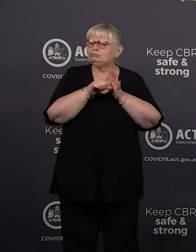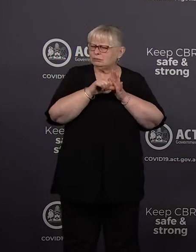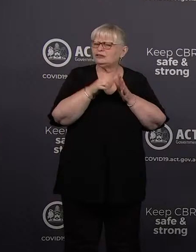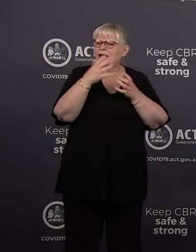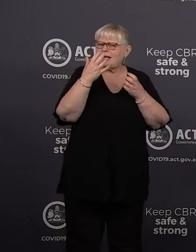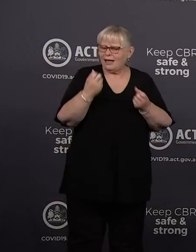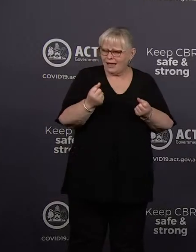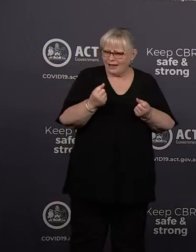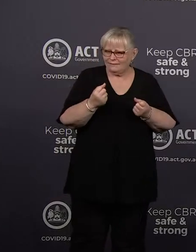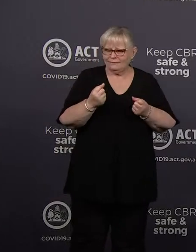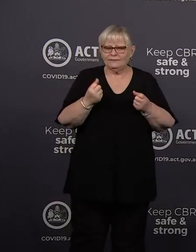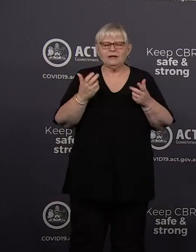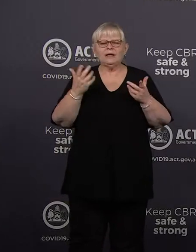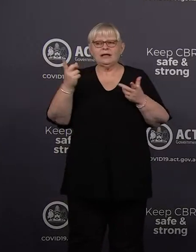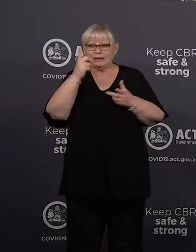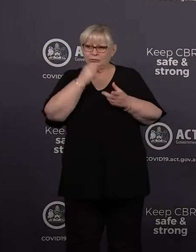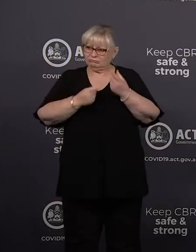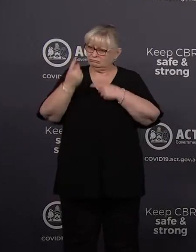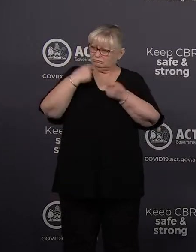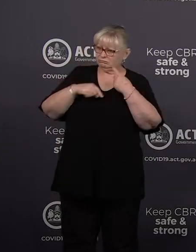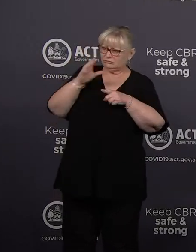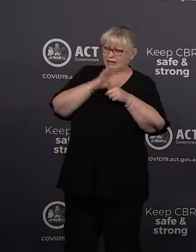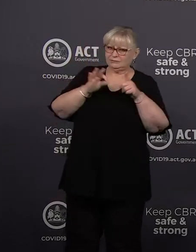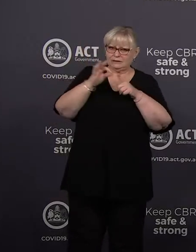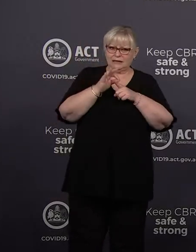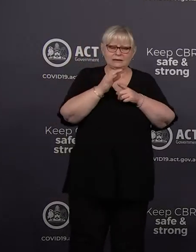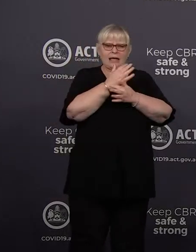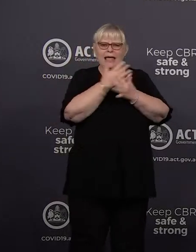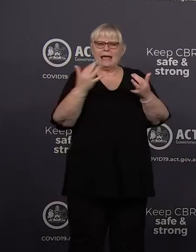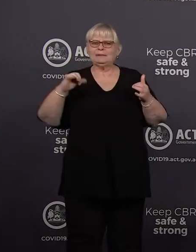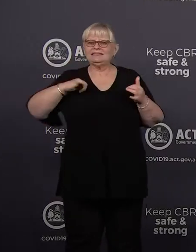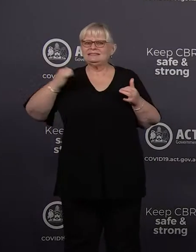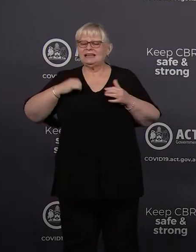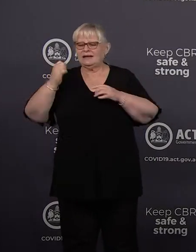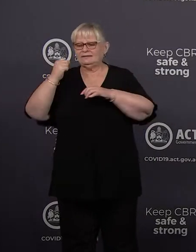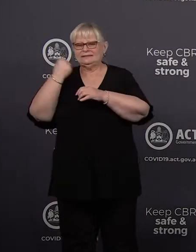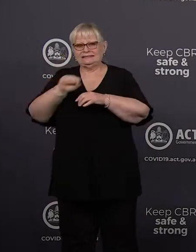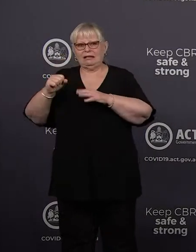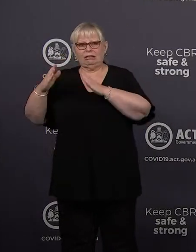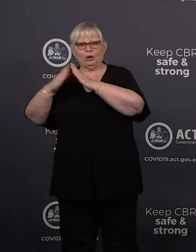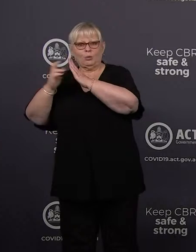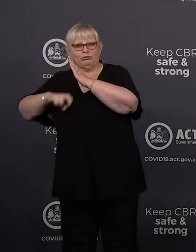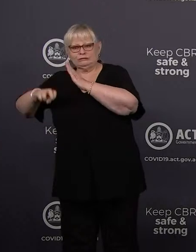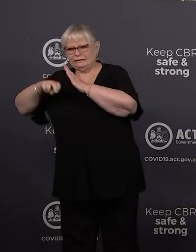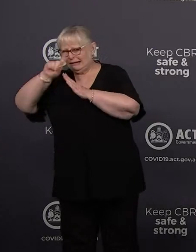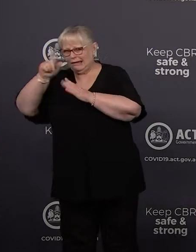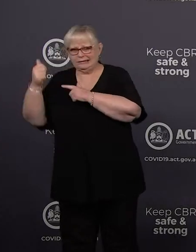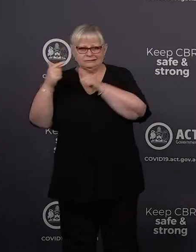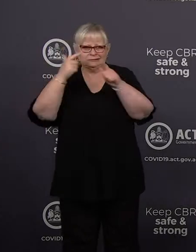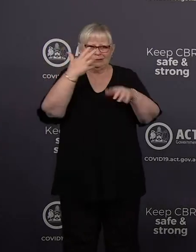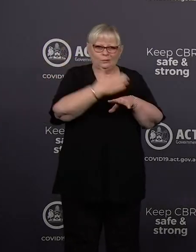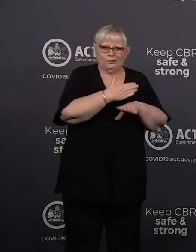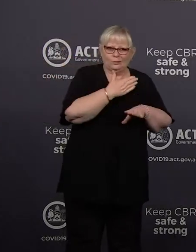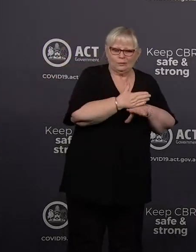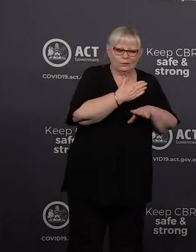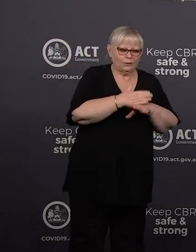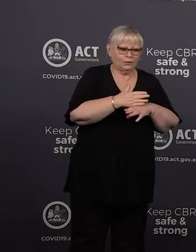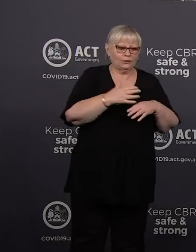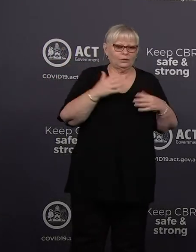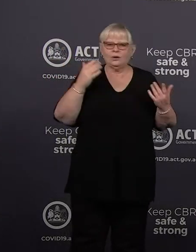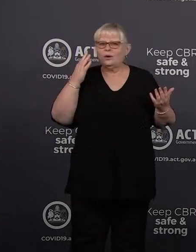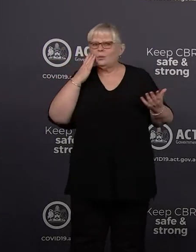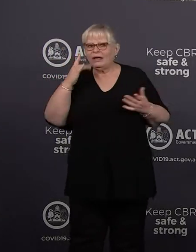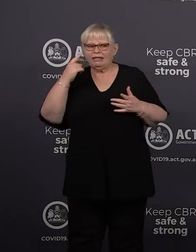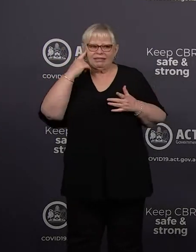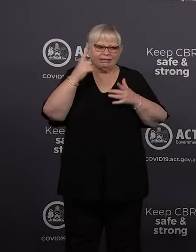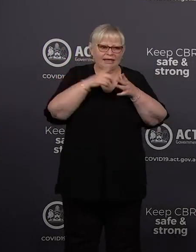update on where the hospital system is at, how many staff are still in quarantine and unable to come to work, and how soon